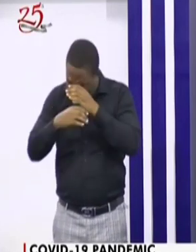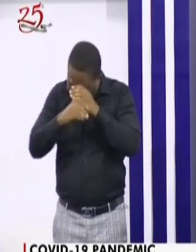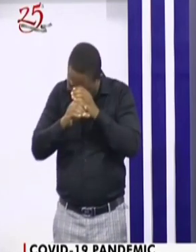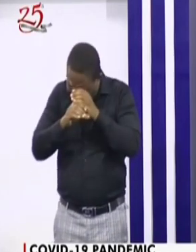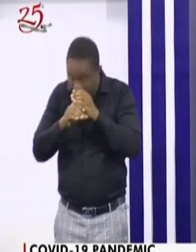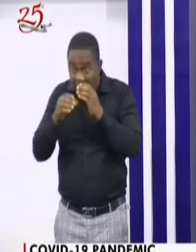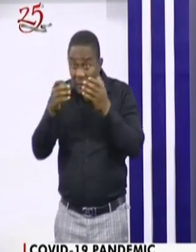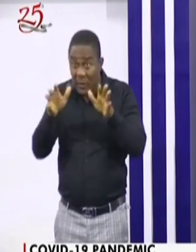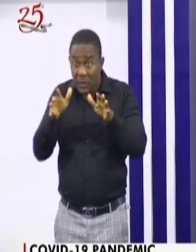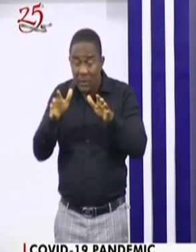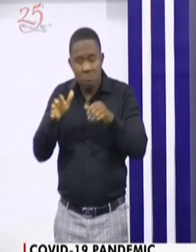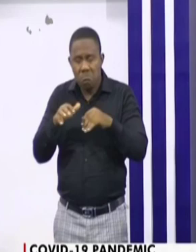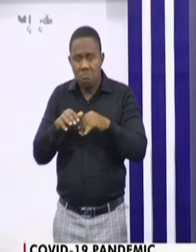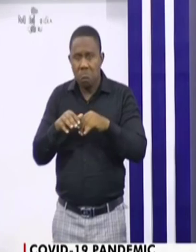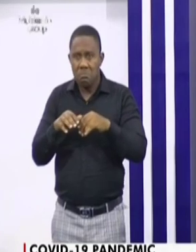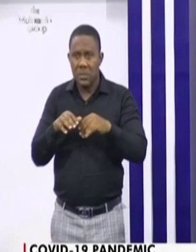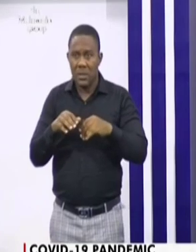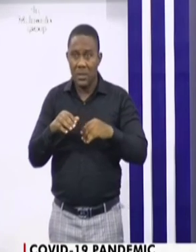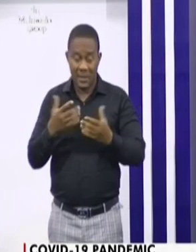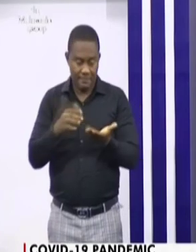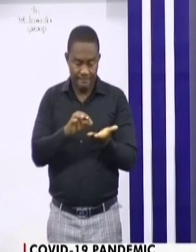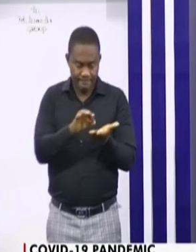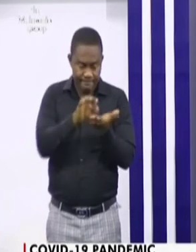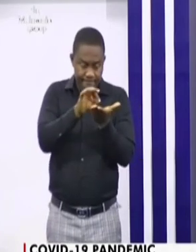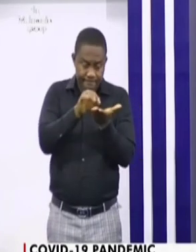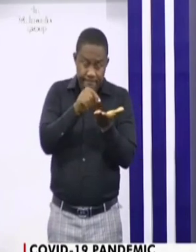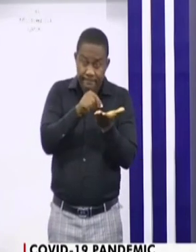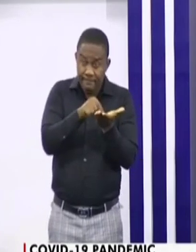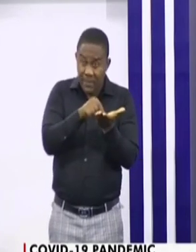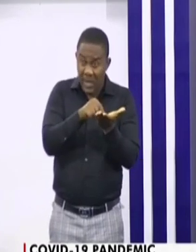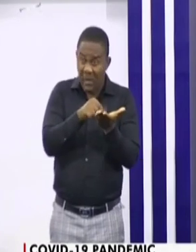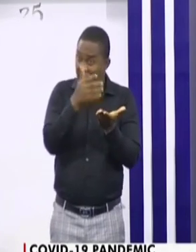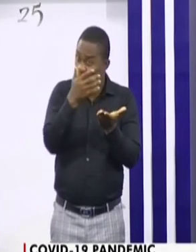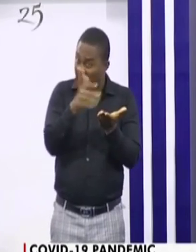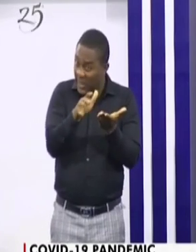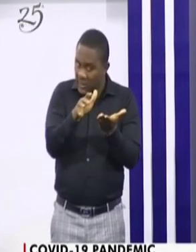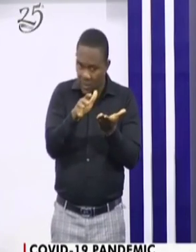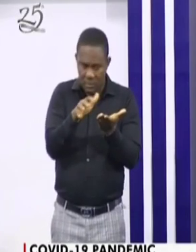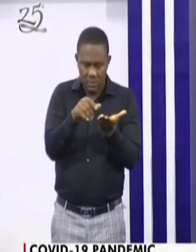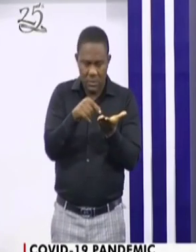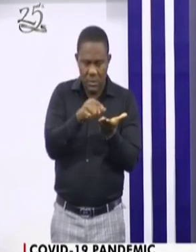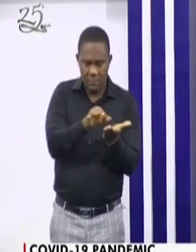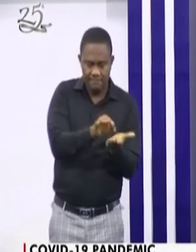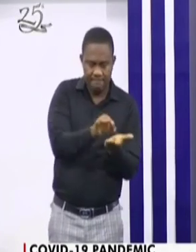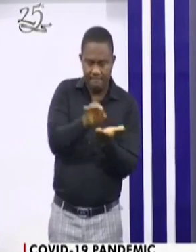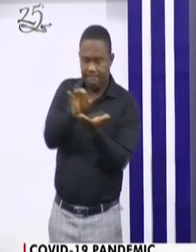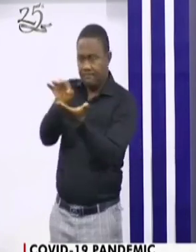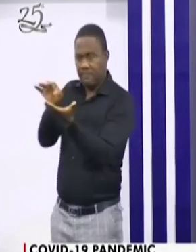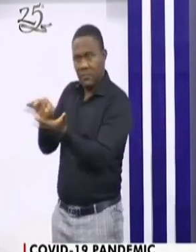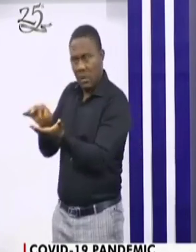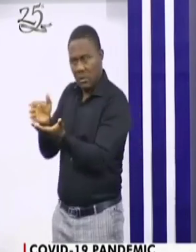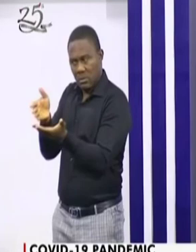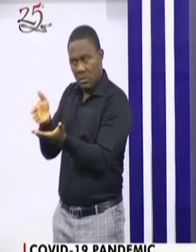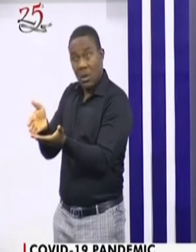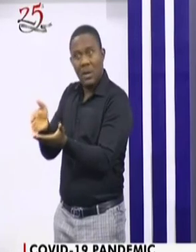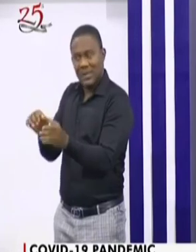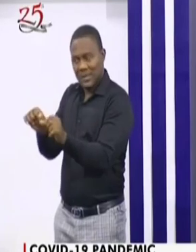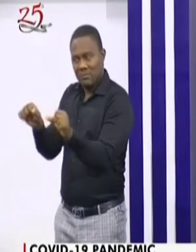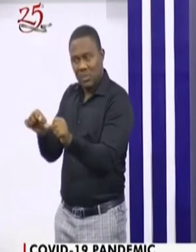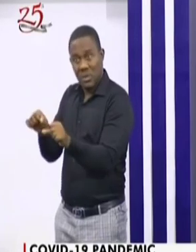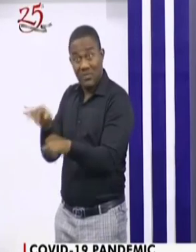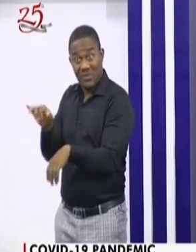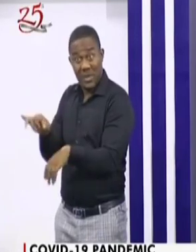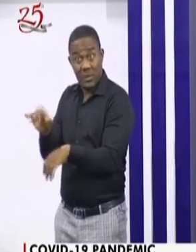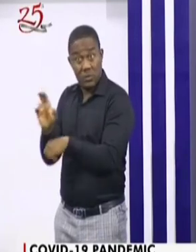Each test that is done follows a quality control step as indicated by the manufacturer. we have